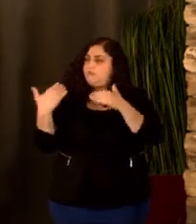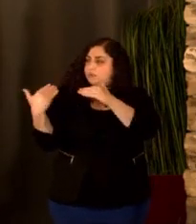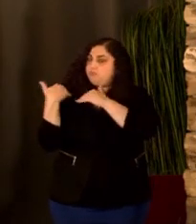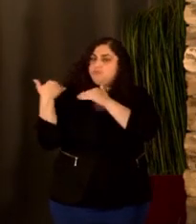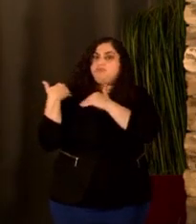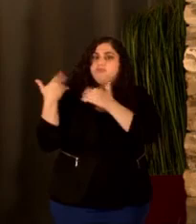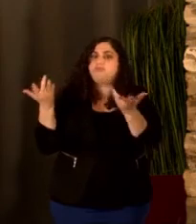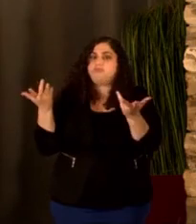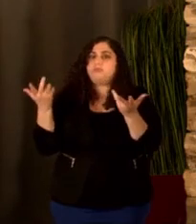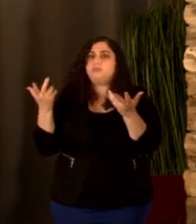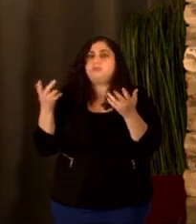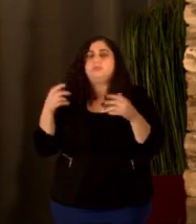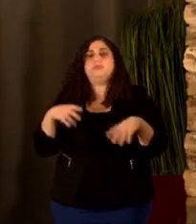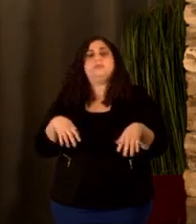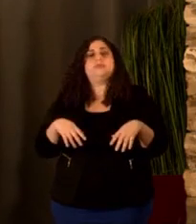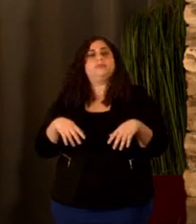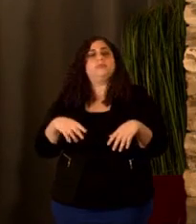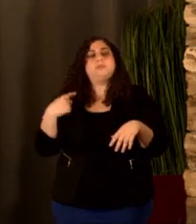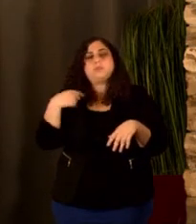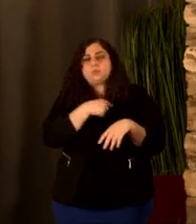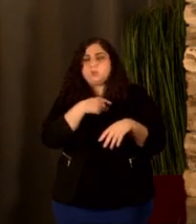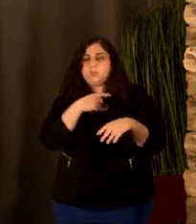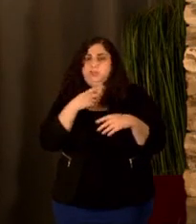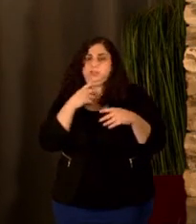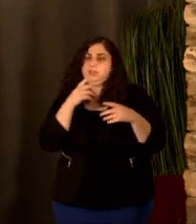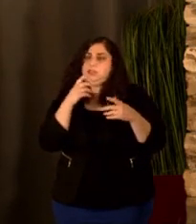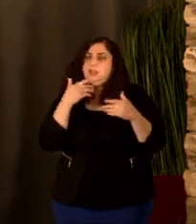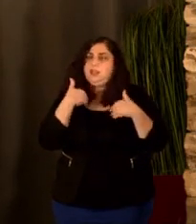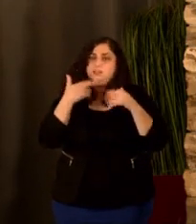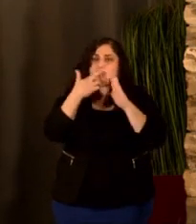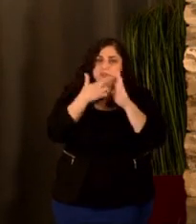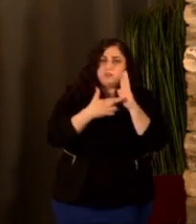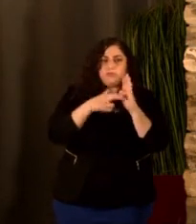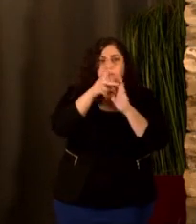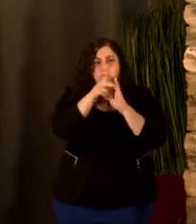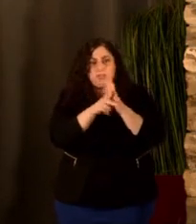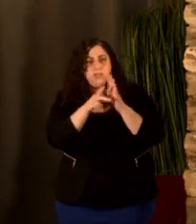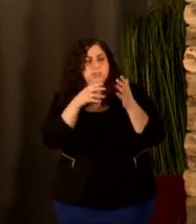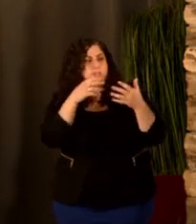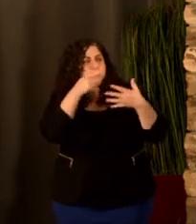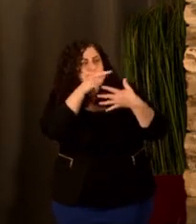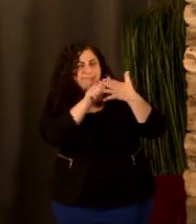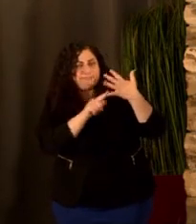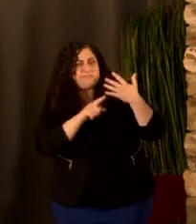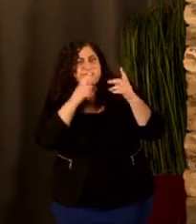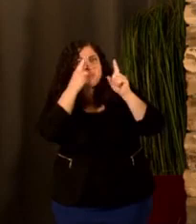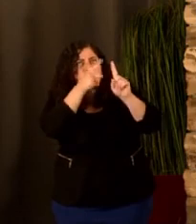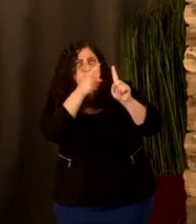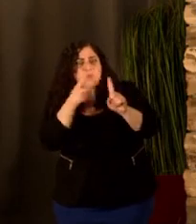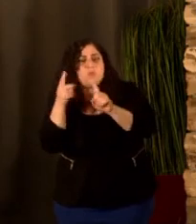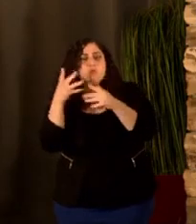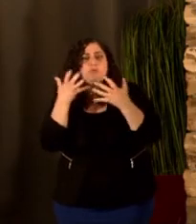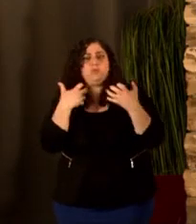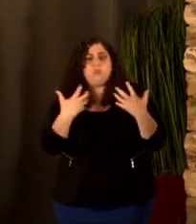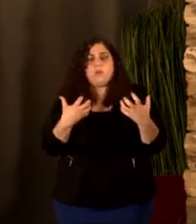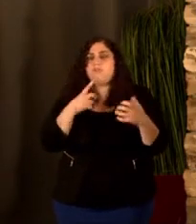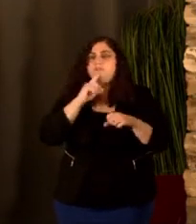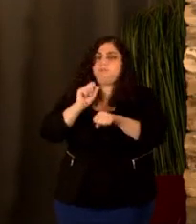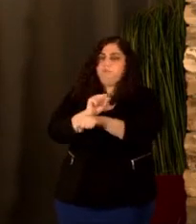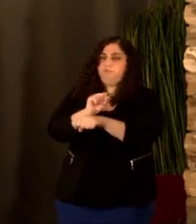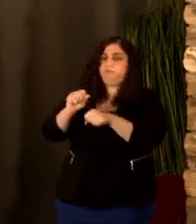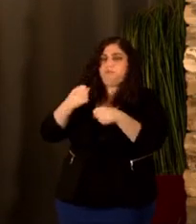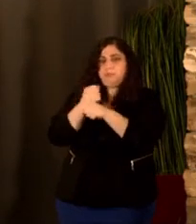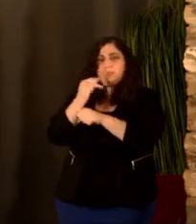measured expectations, new specific targets and goals, and real consequences of